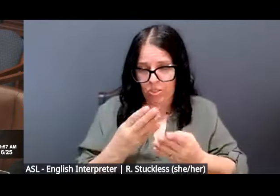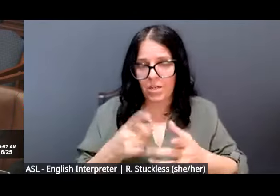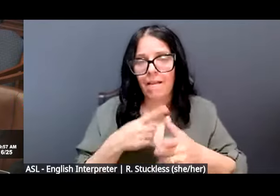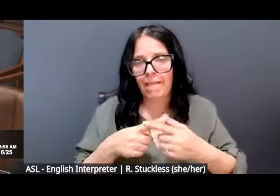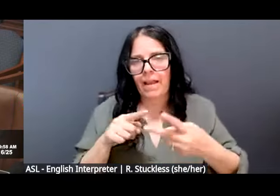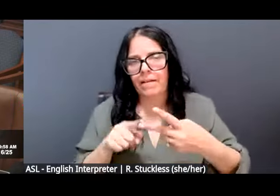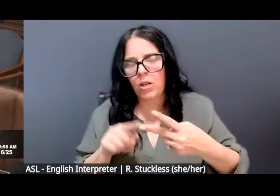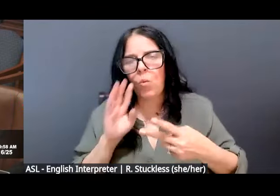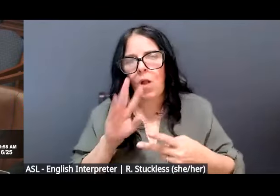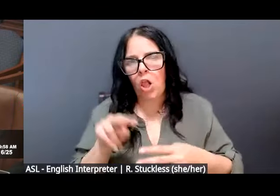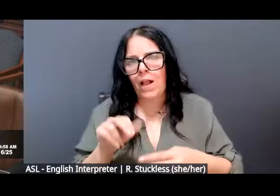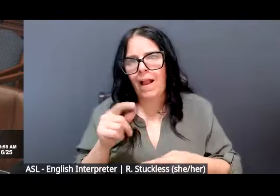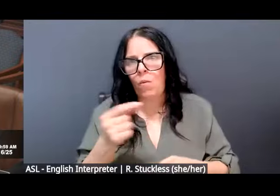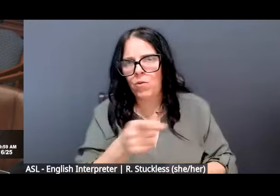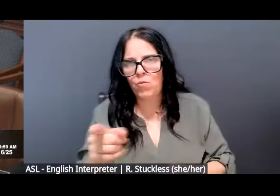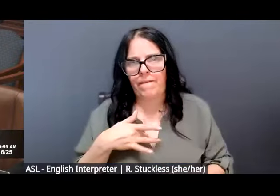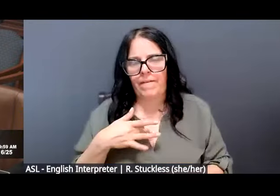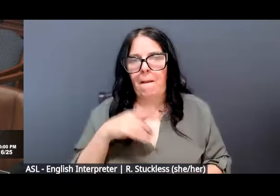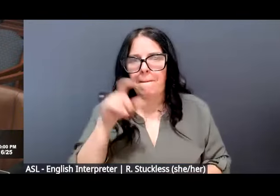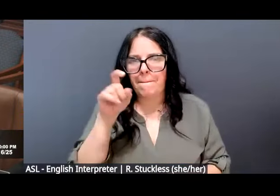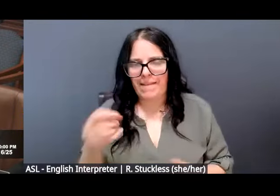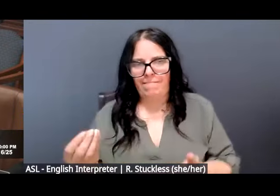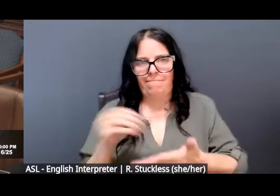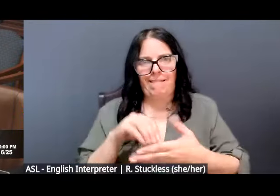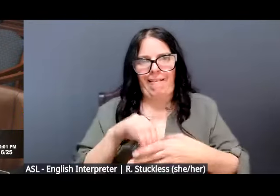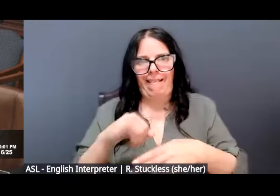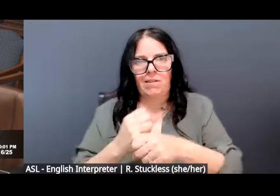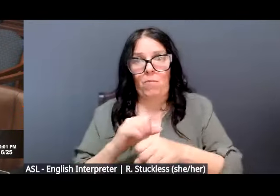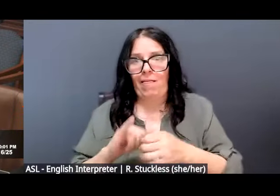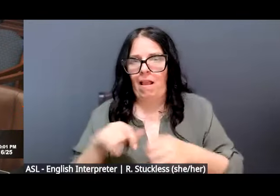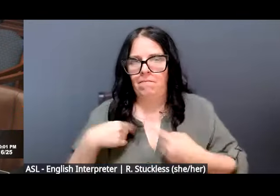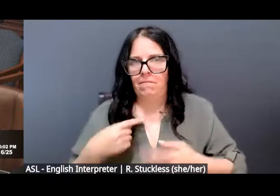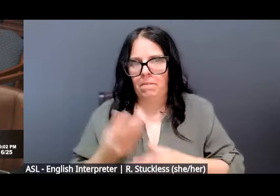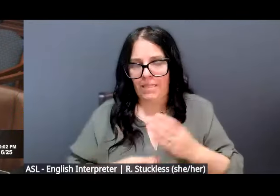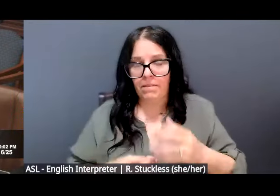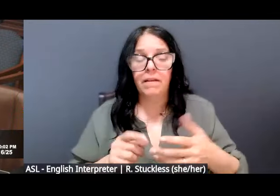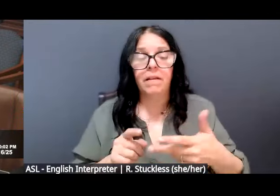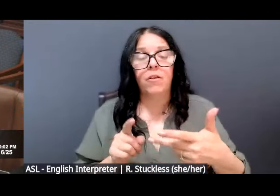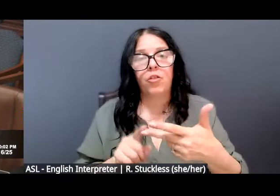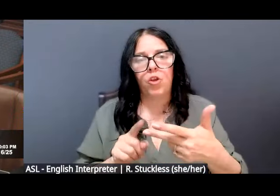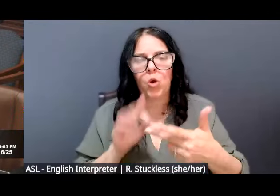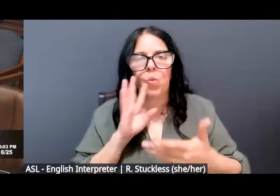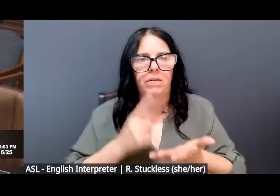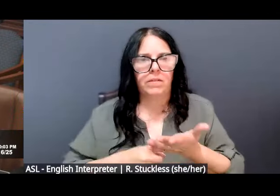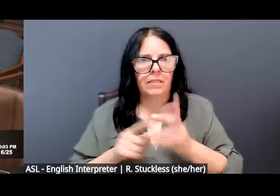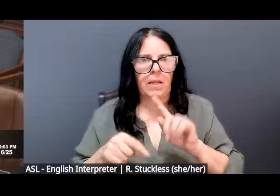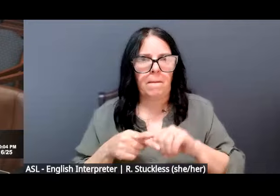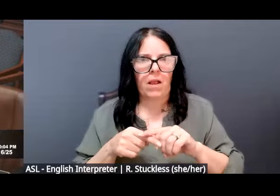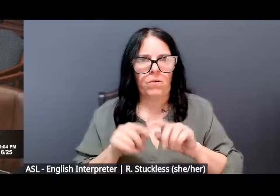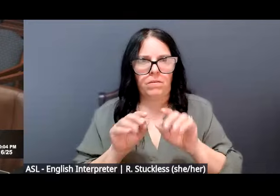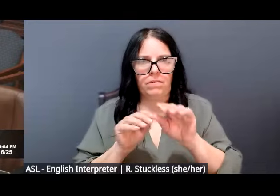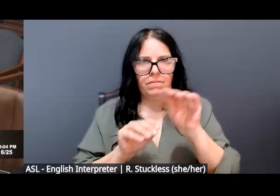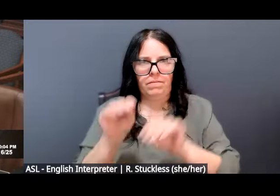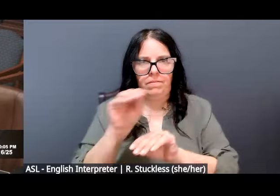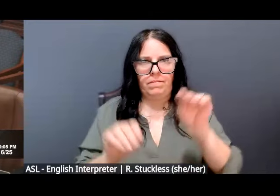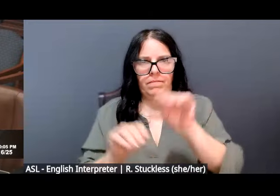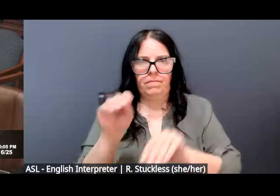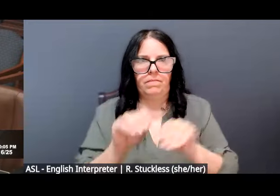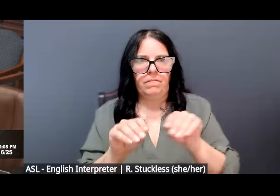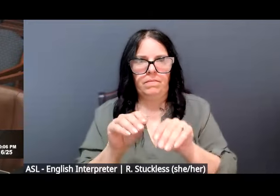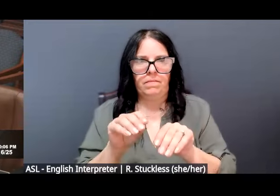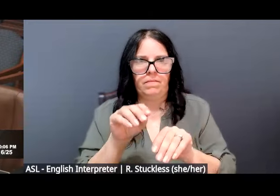the 100-word summary that's not there. And number three is we're going to chat about the sequencing of the